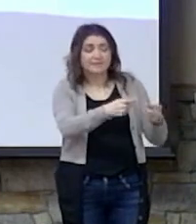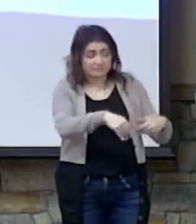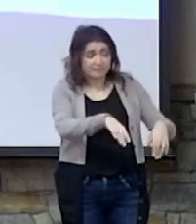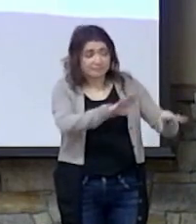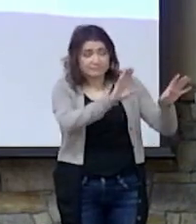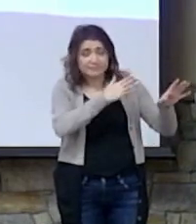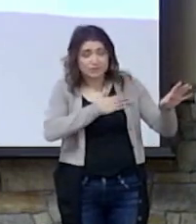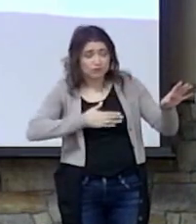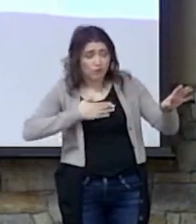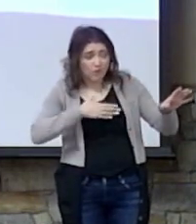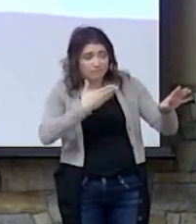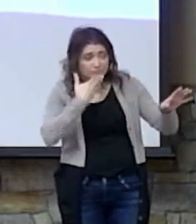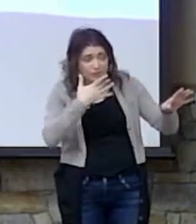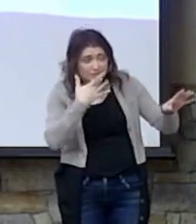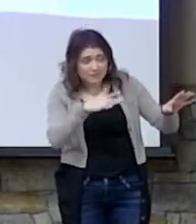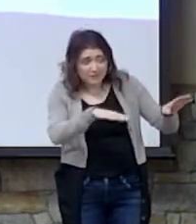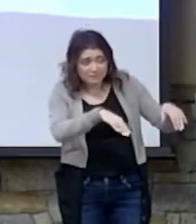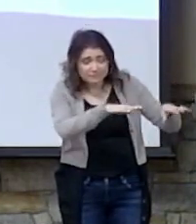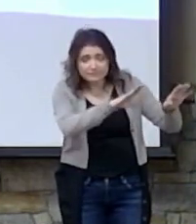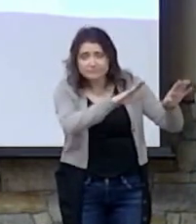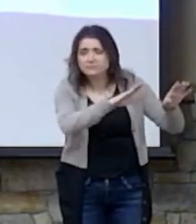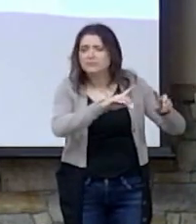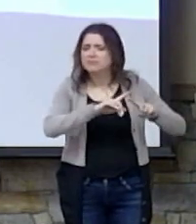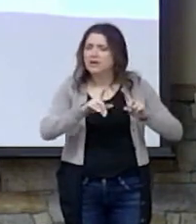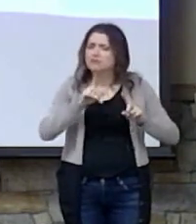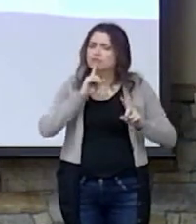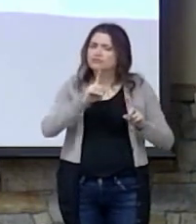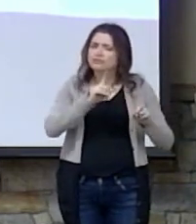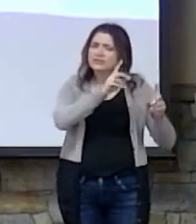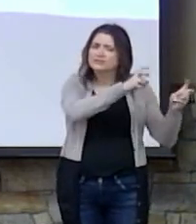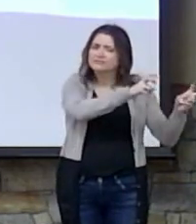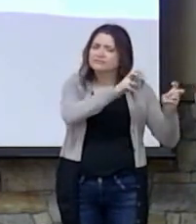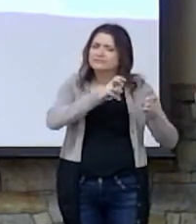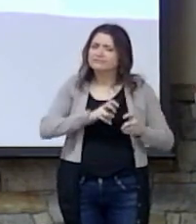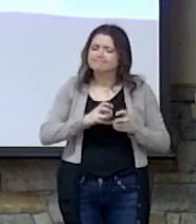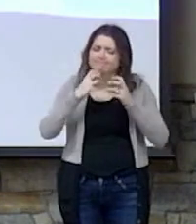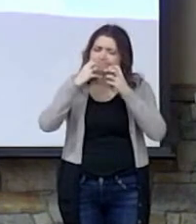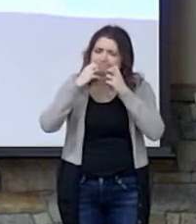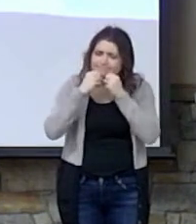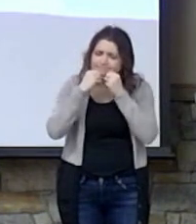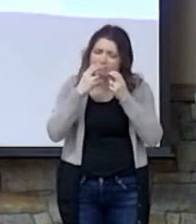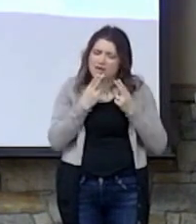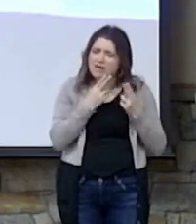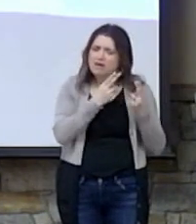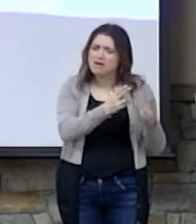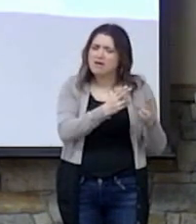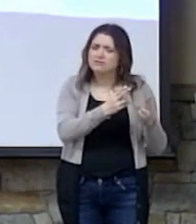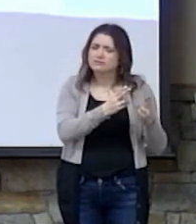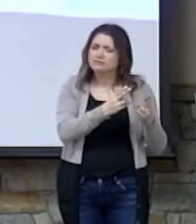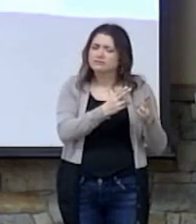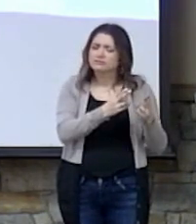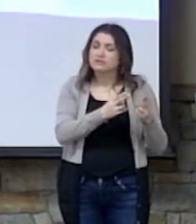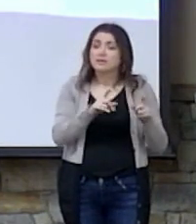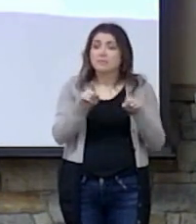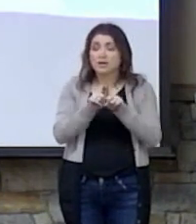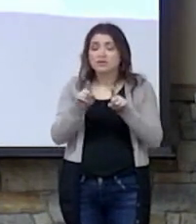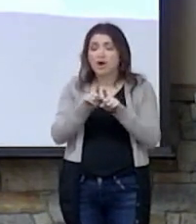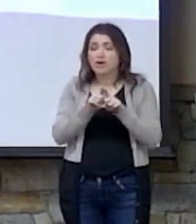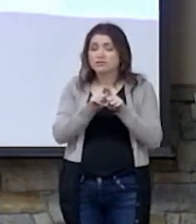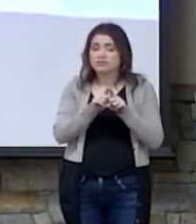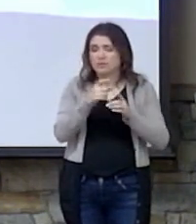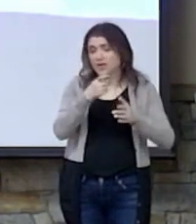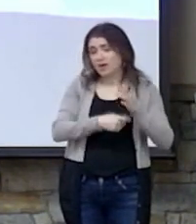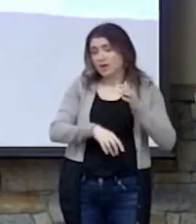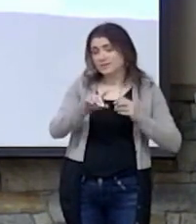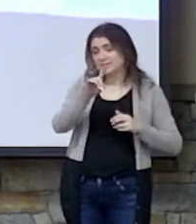enjoy. Treating him with honor and dignity. But it also cost Ziba something too, didn't